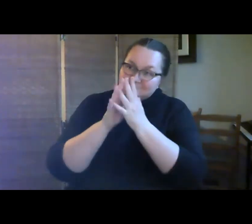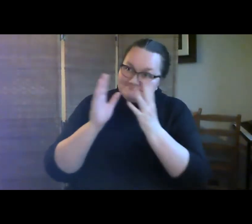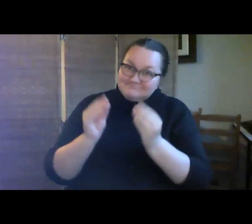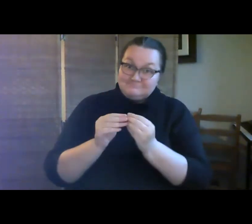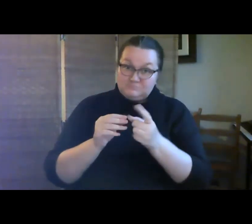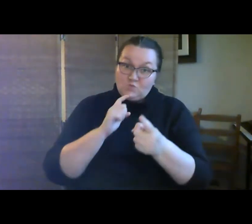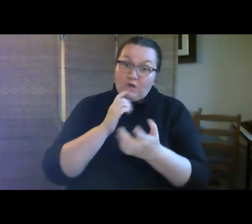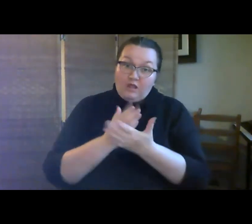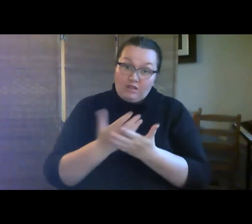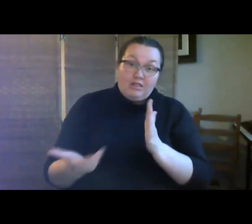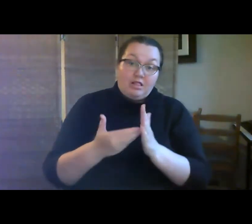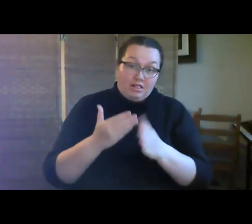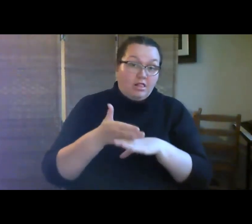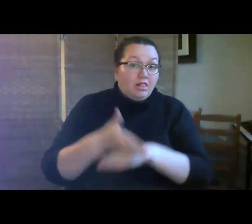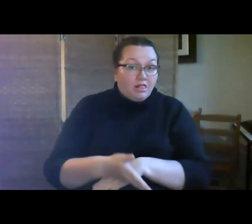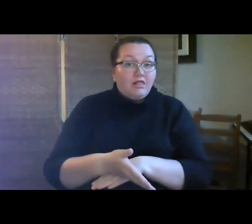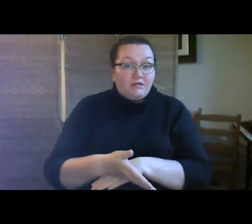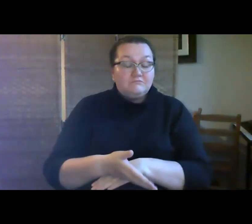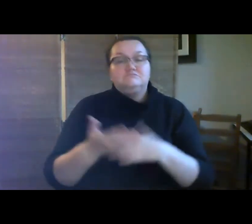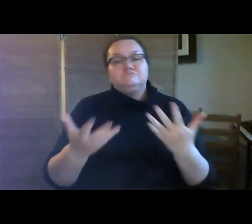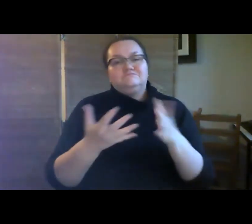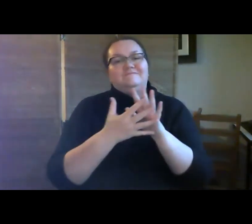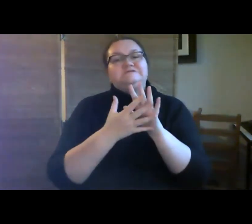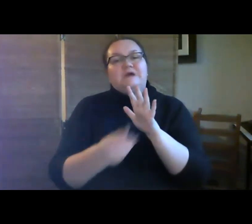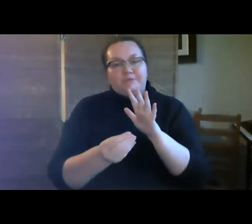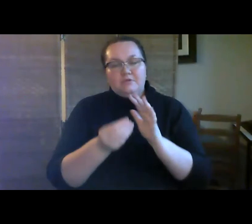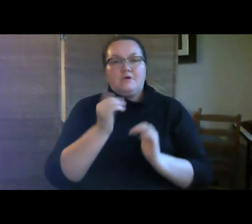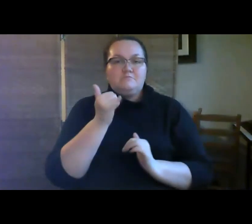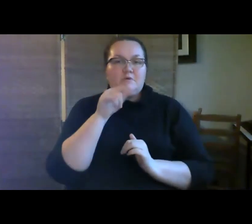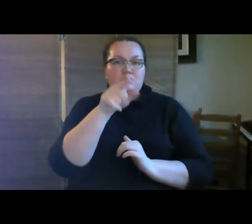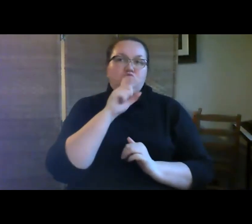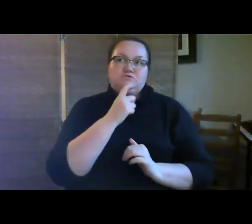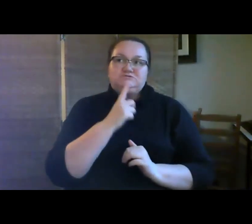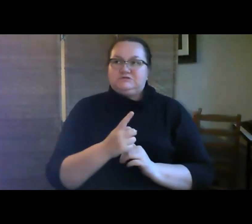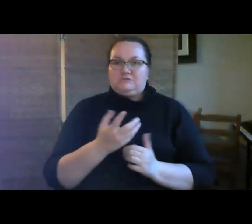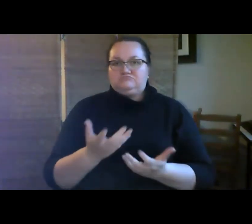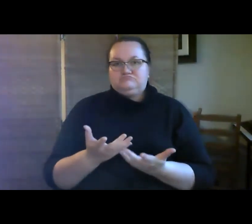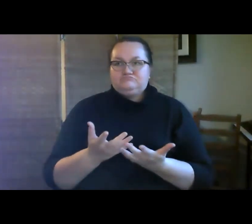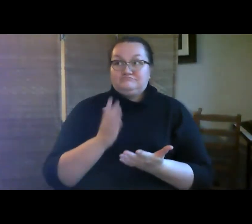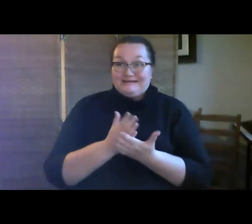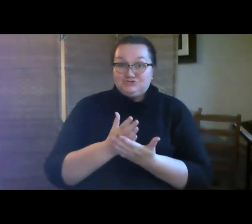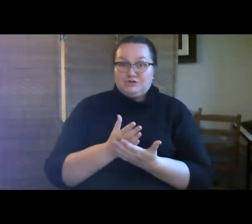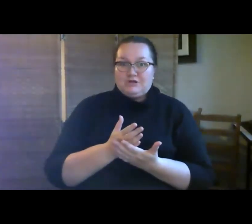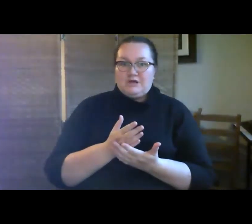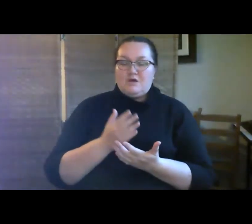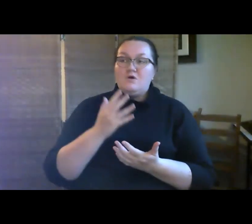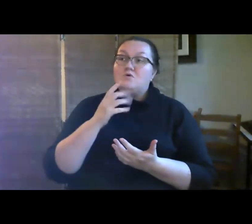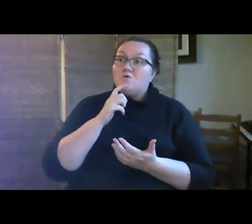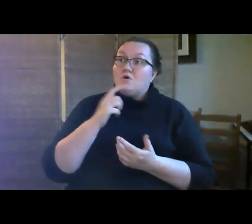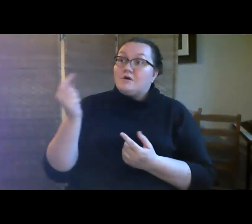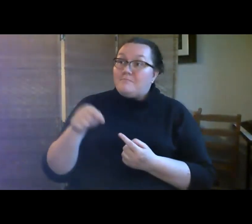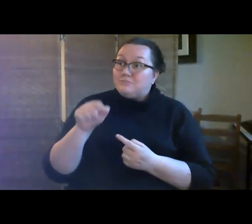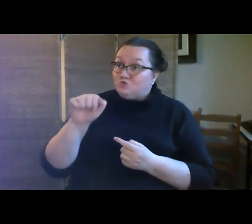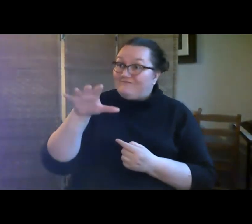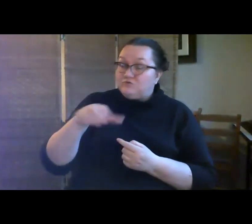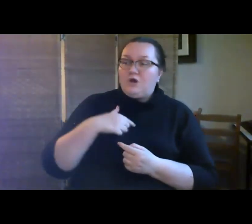labour. So for example, you might state that you ideally don't want people who use wheelchairs to be sectioned